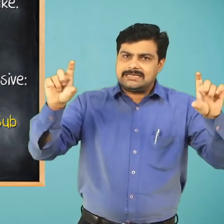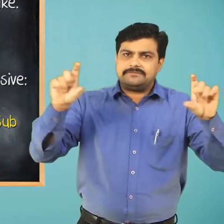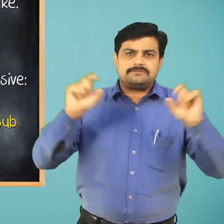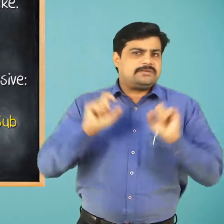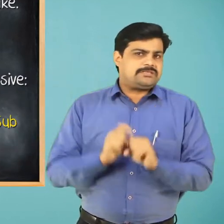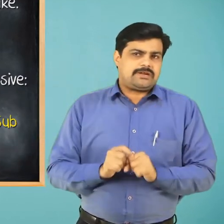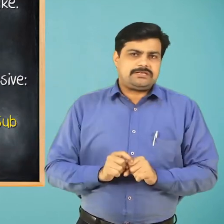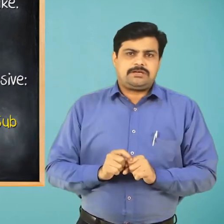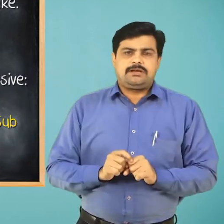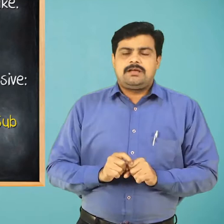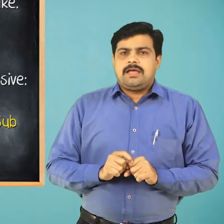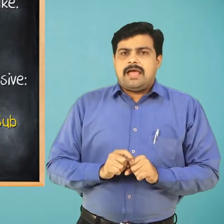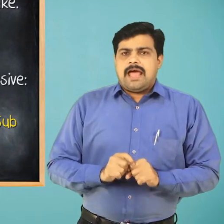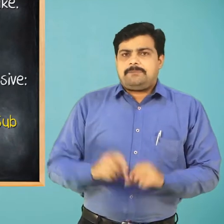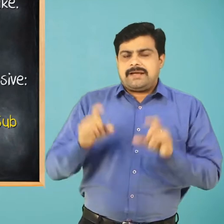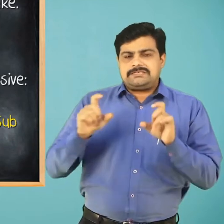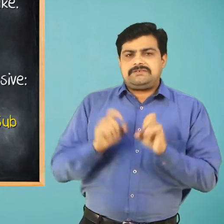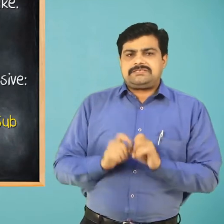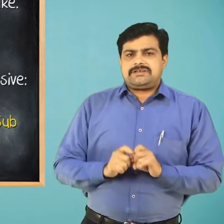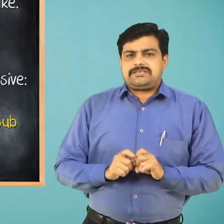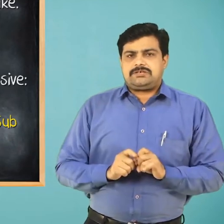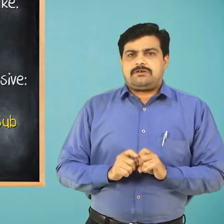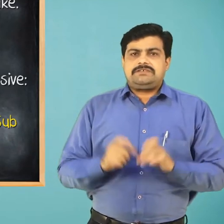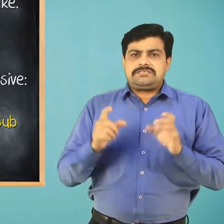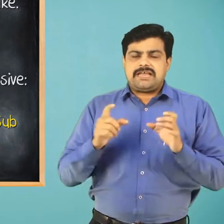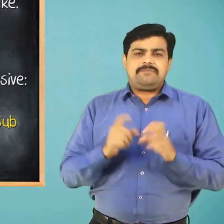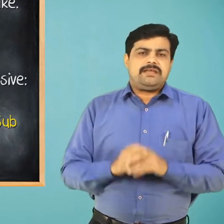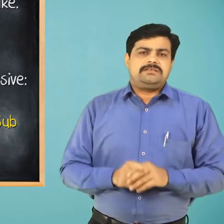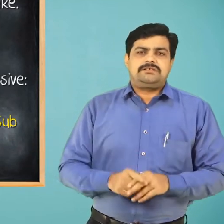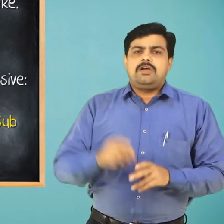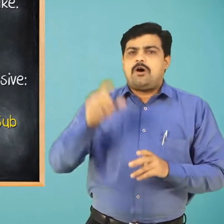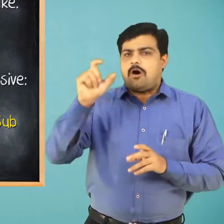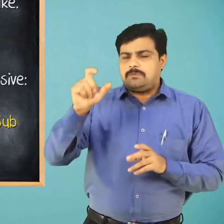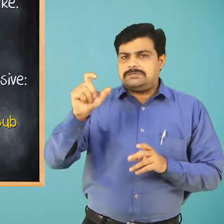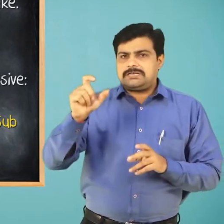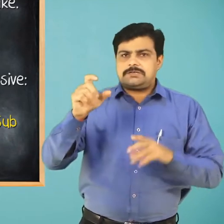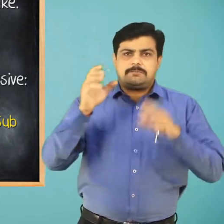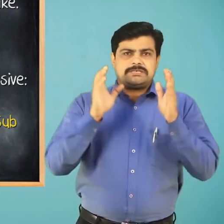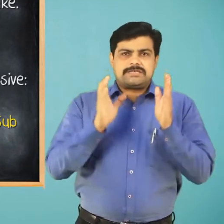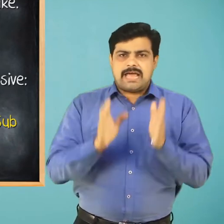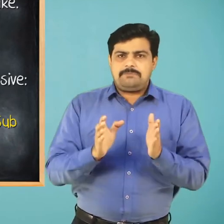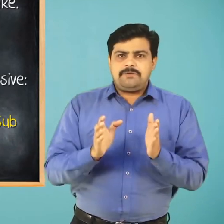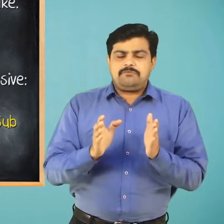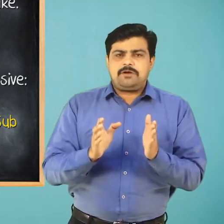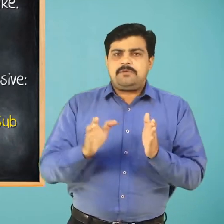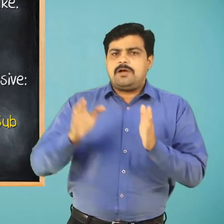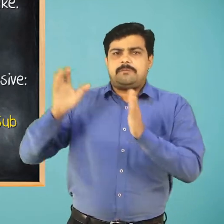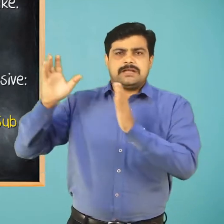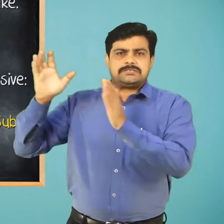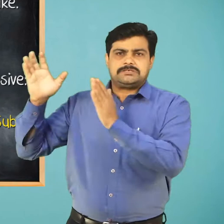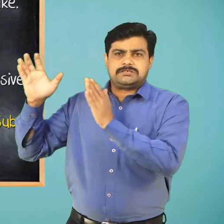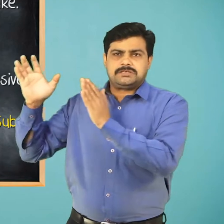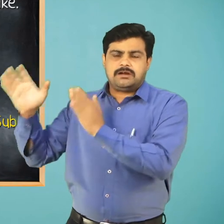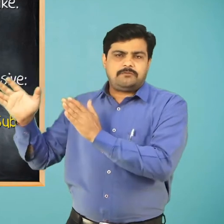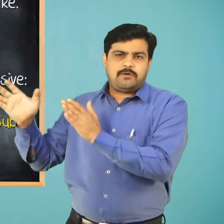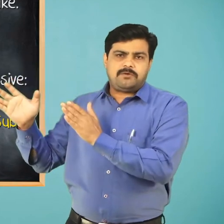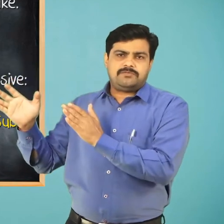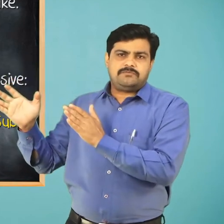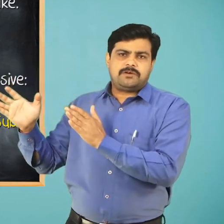active structure, and passive structure of the same is object plus helping verb plus third form of the